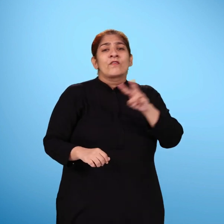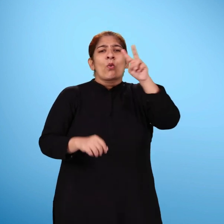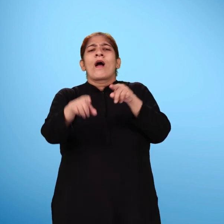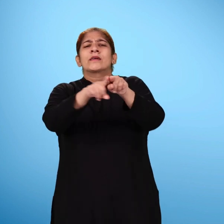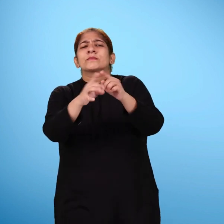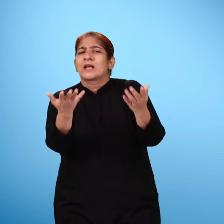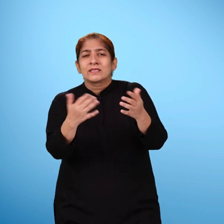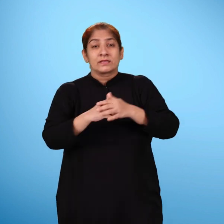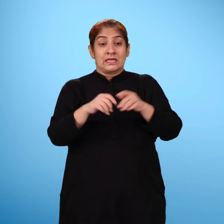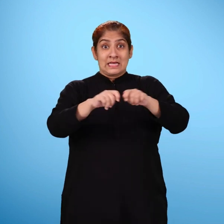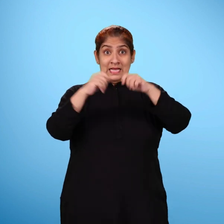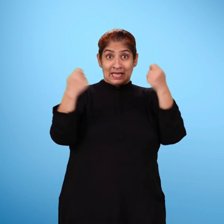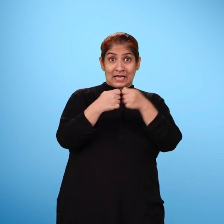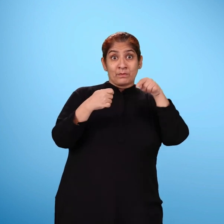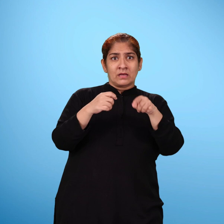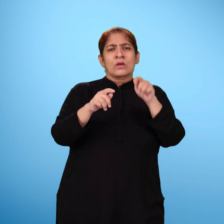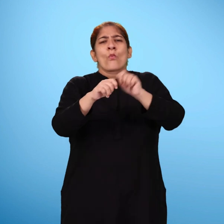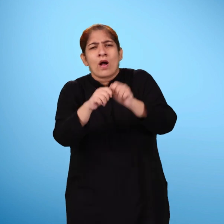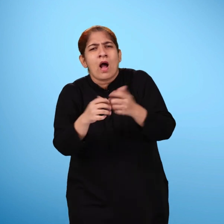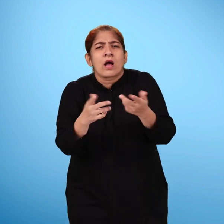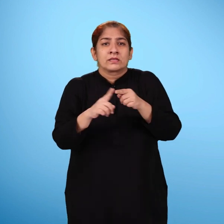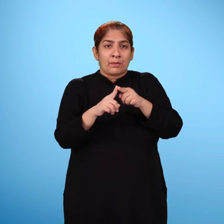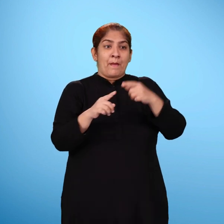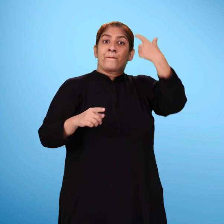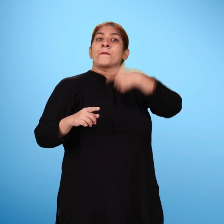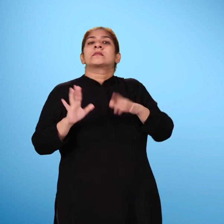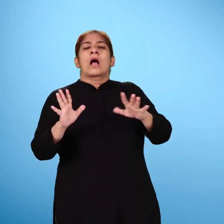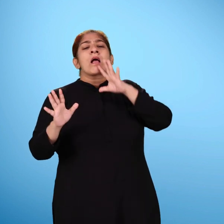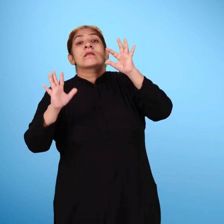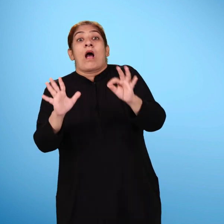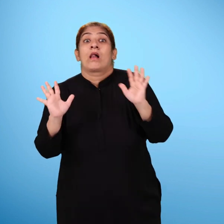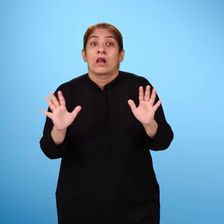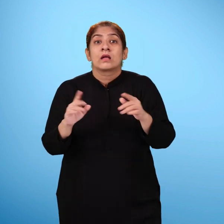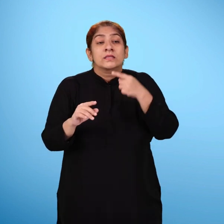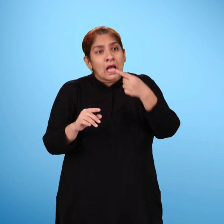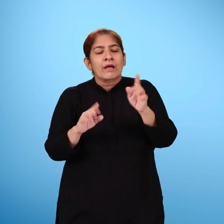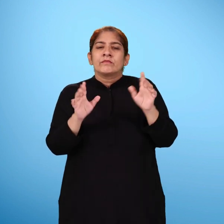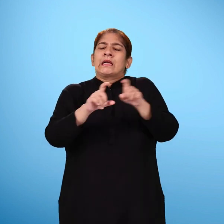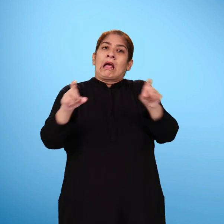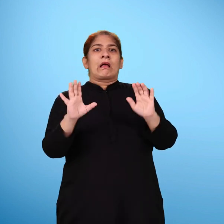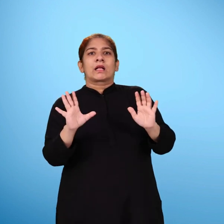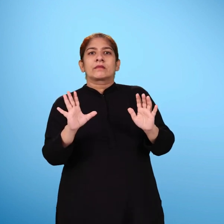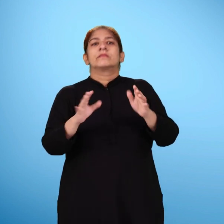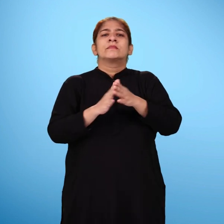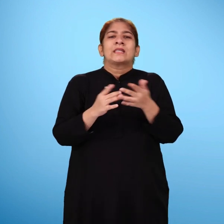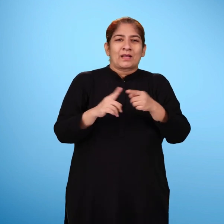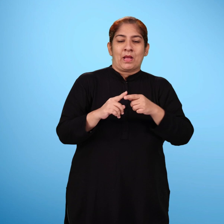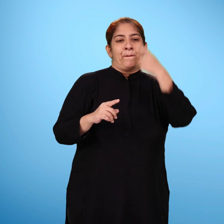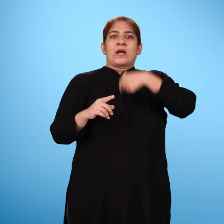Values such as teamwork, commitment to personal, institutional and national integrity, etc.